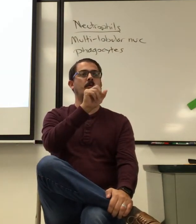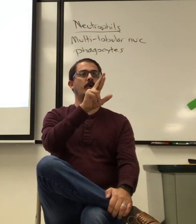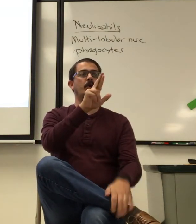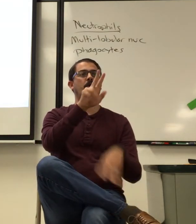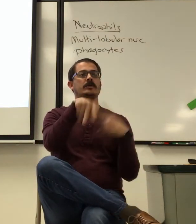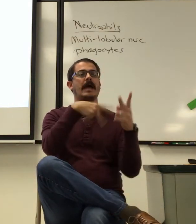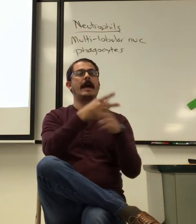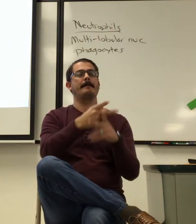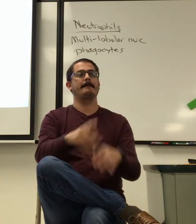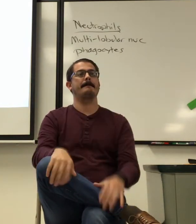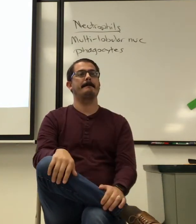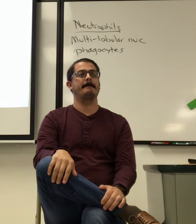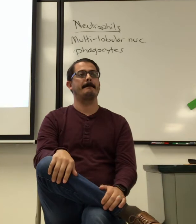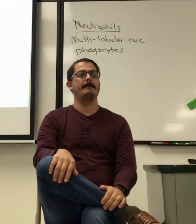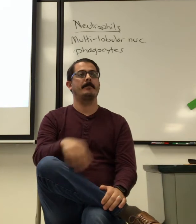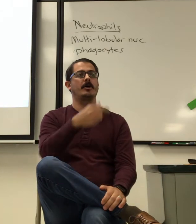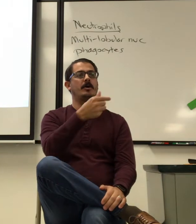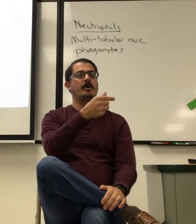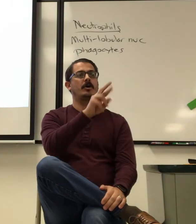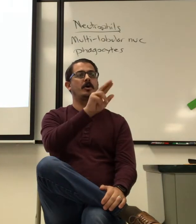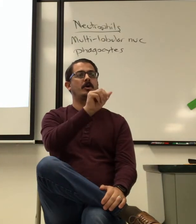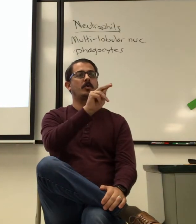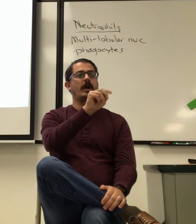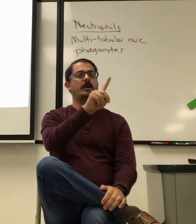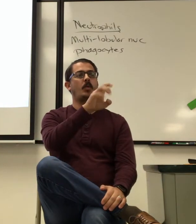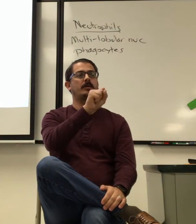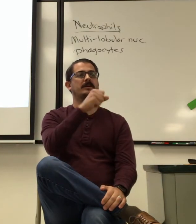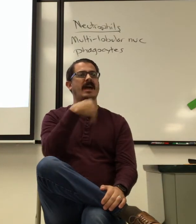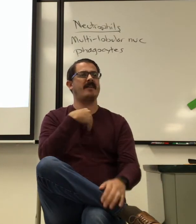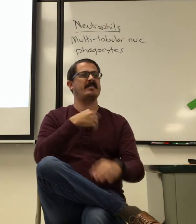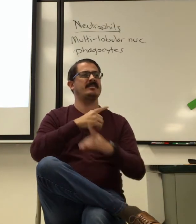variety. The granules have defensive molecules in them.